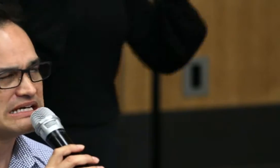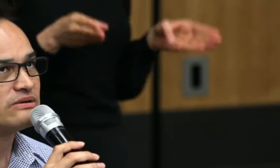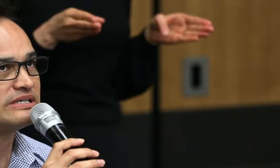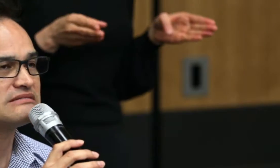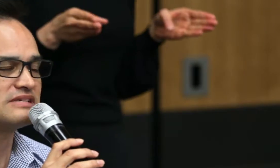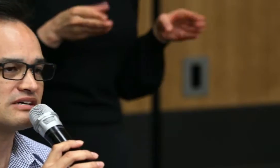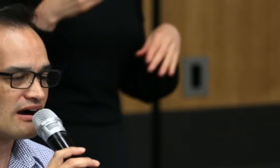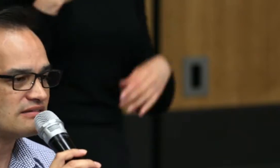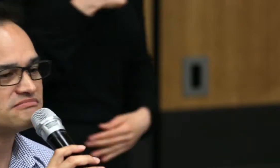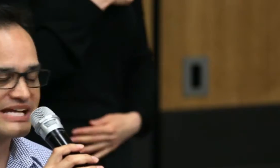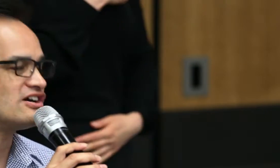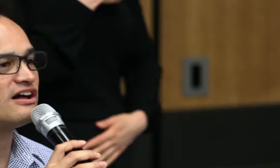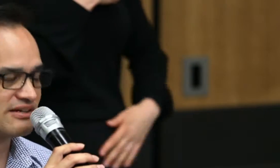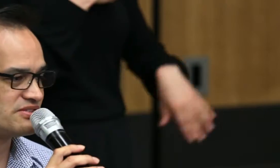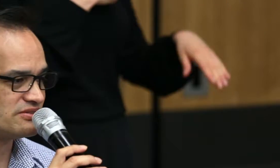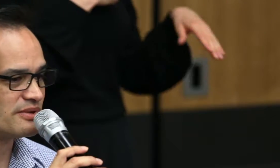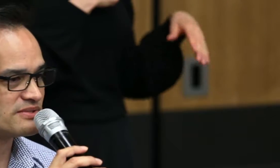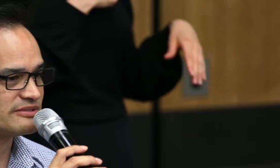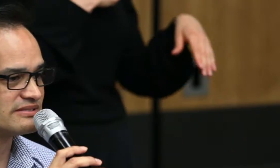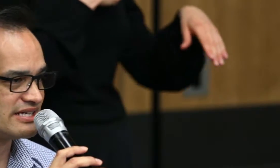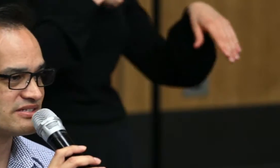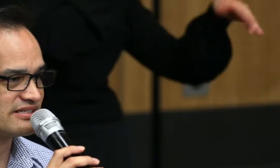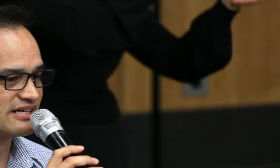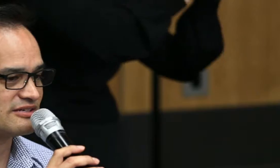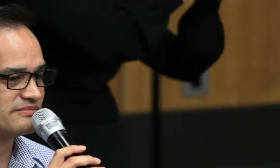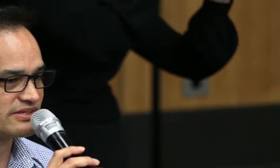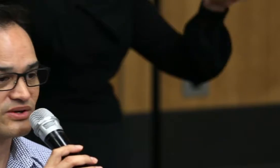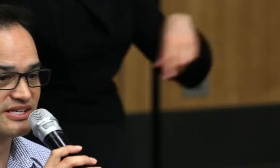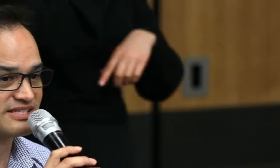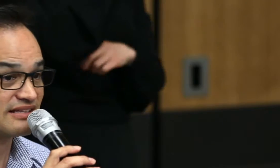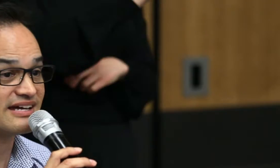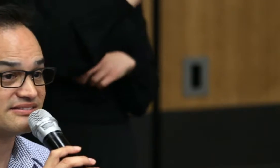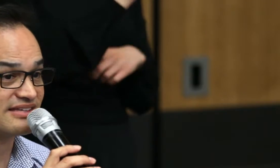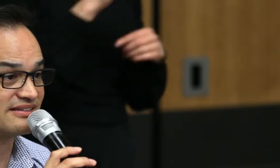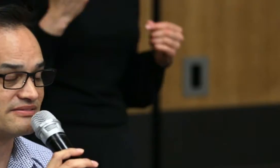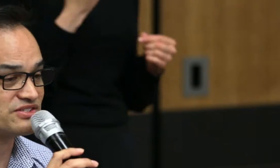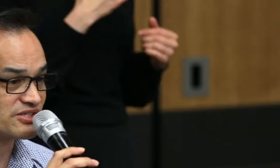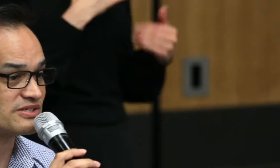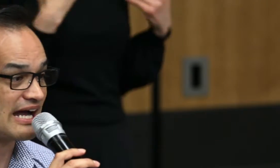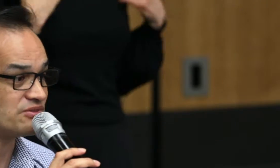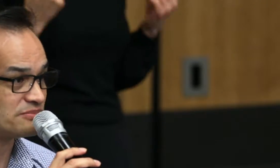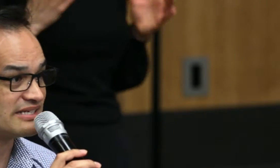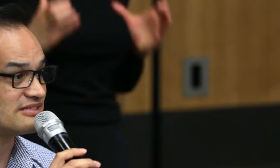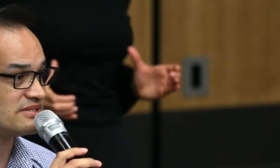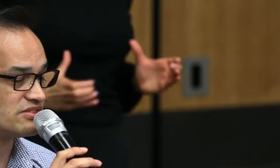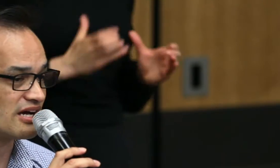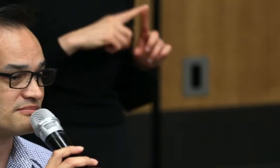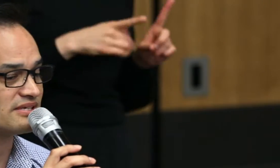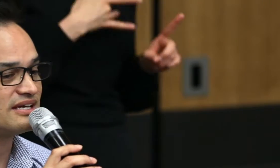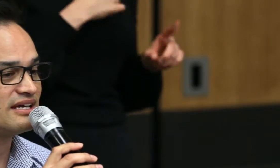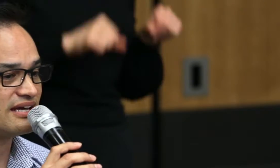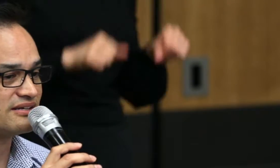we make a call out to the Department of Rehabilitation. They always have these clients that they're not sure how to place them